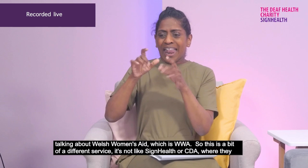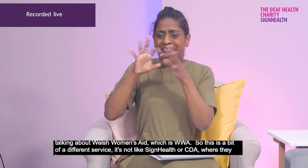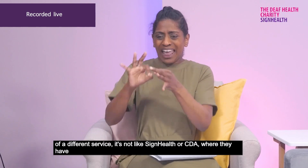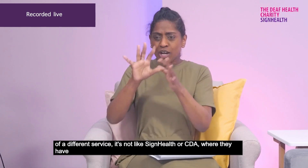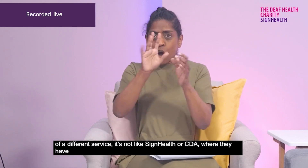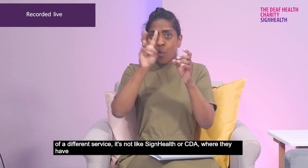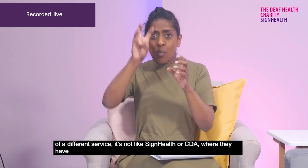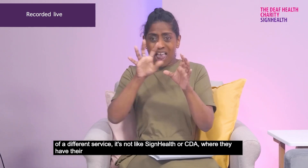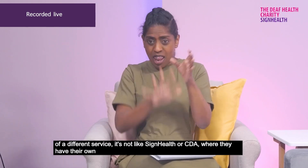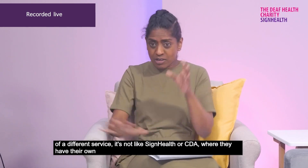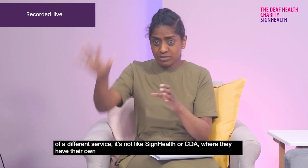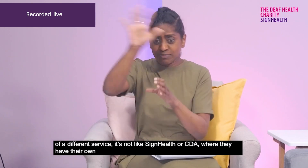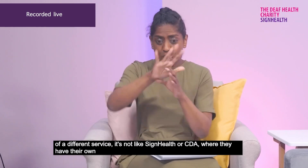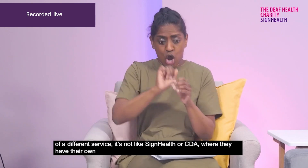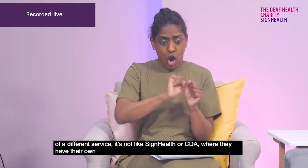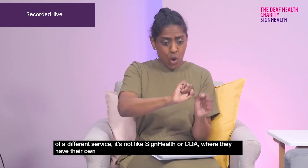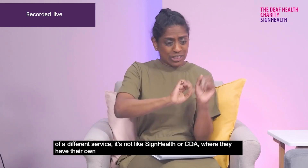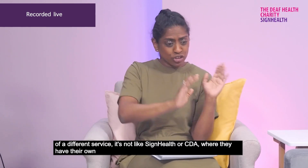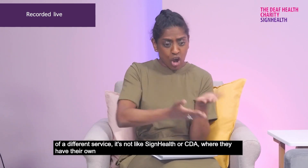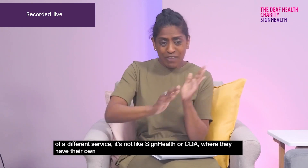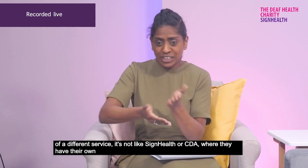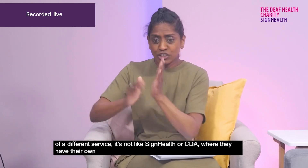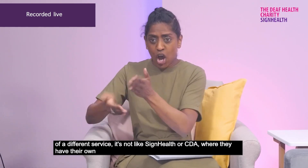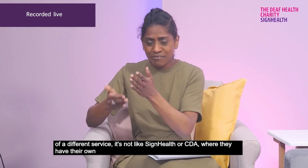own IDVA service. This is a bit different.